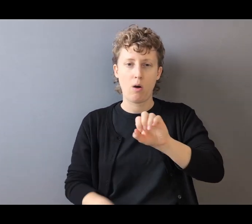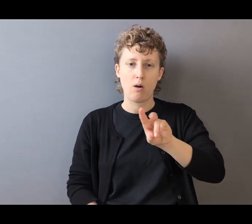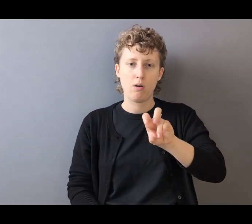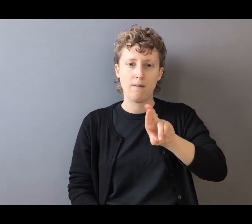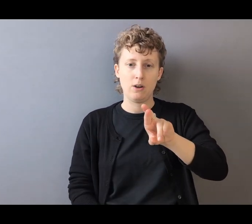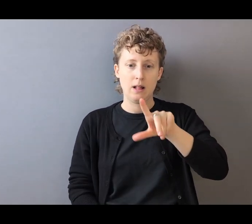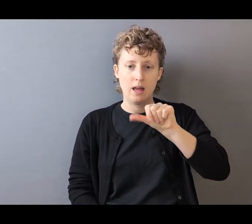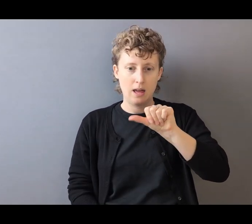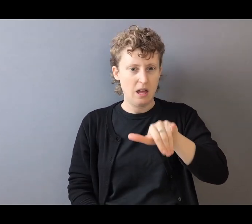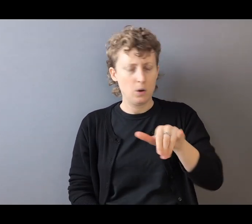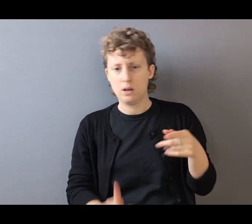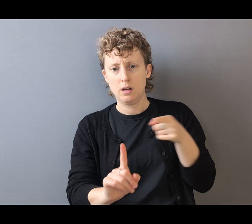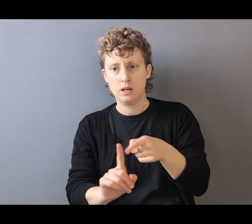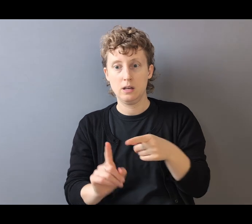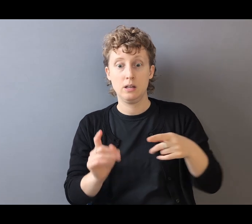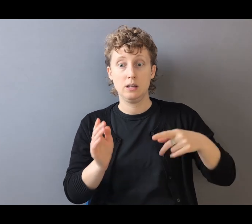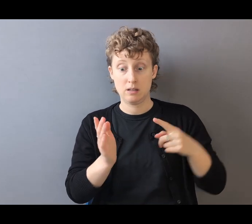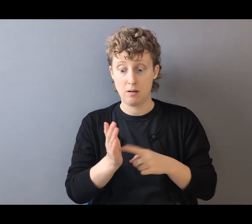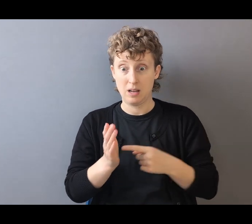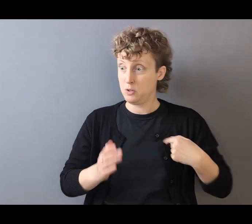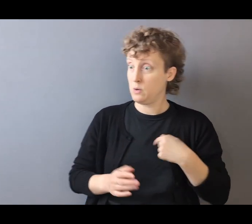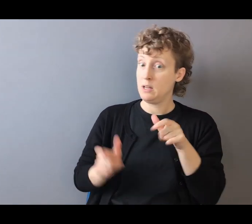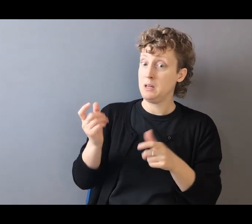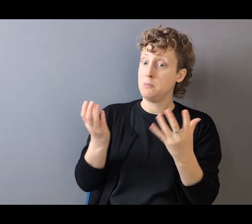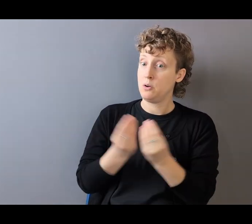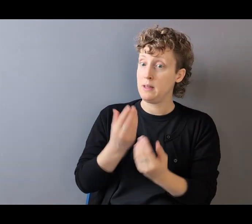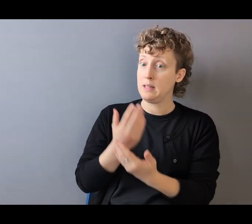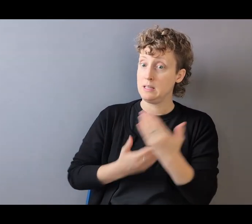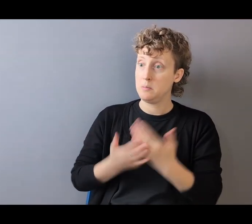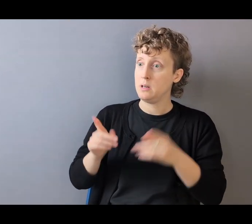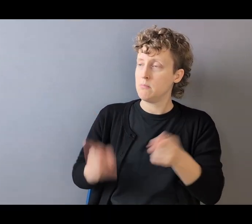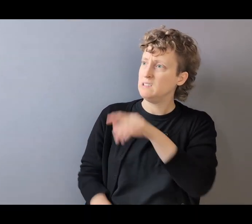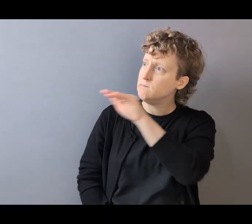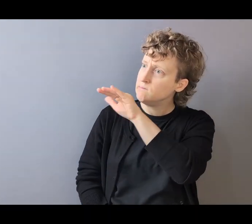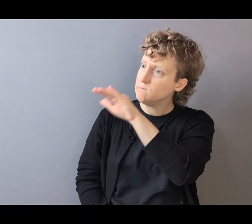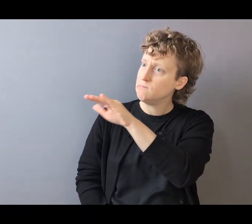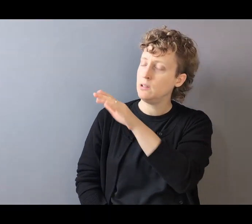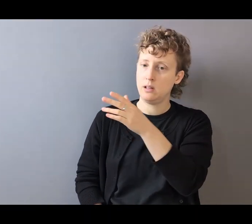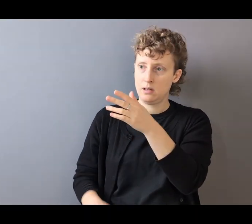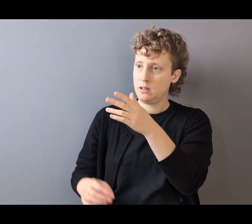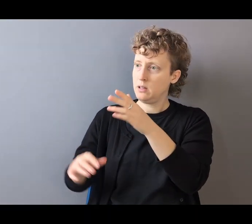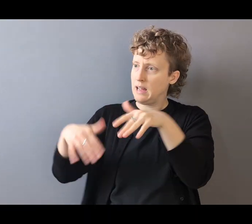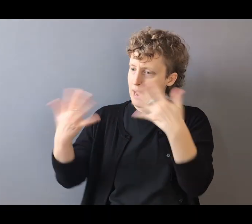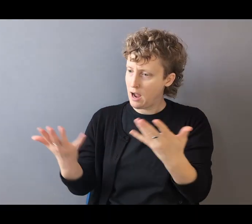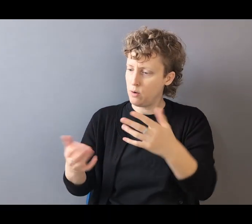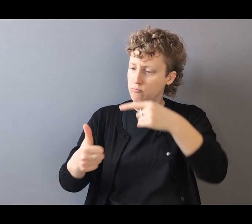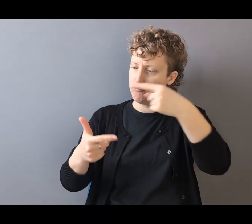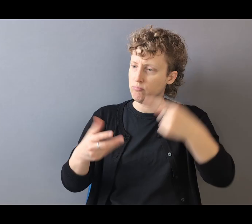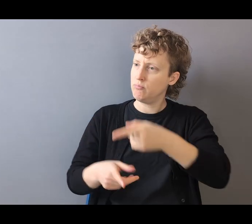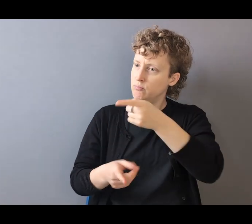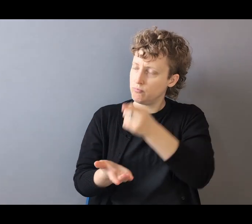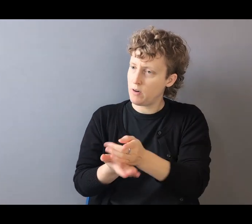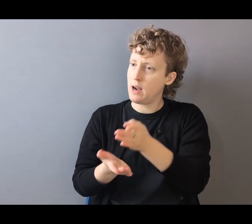tell policymakers how things need to be done and understood. And I think this is a good example of basically showing the way and explaining